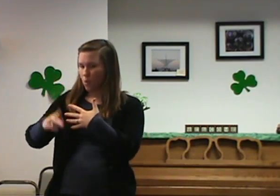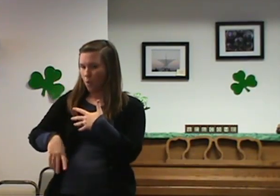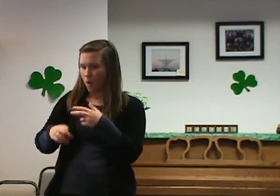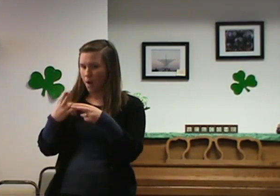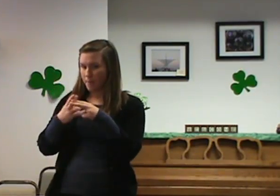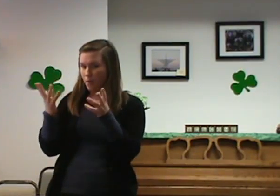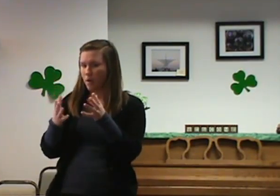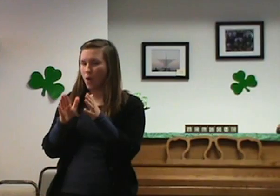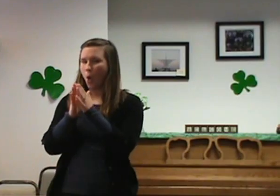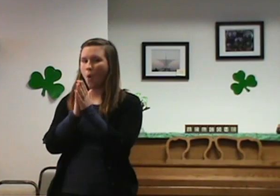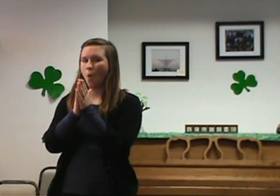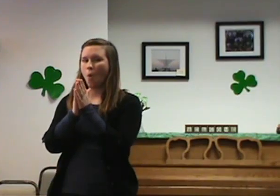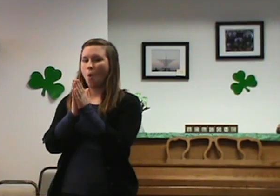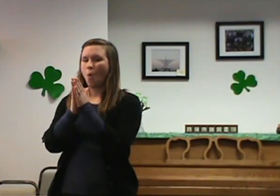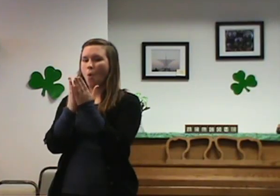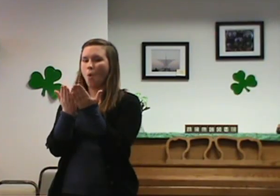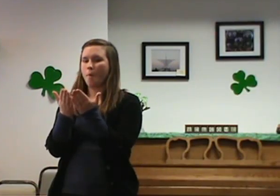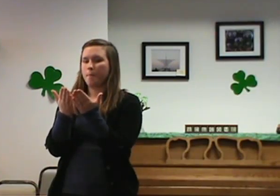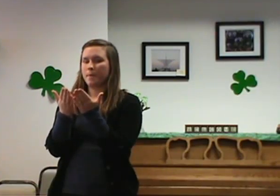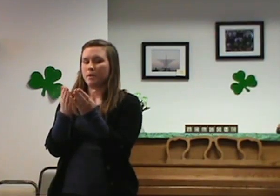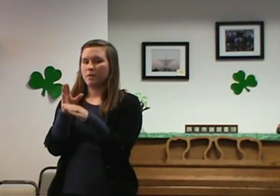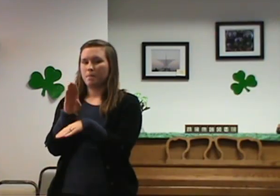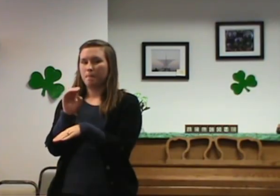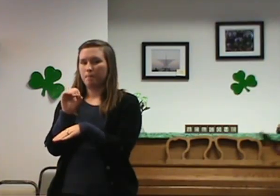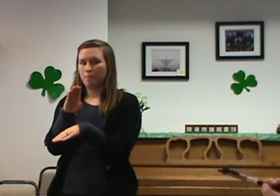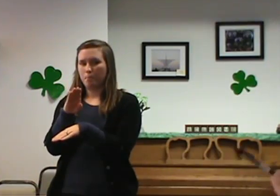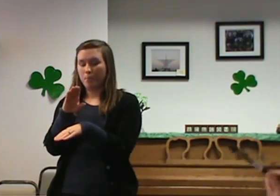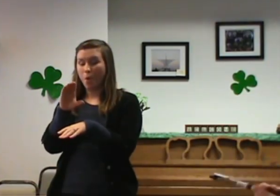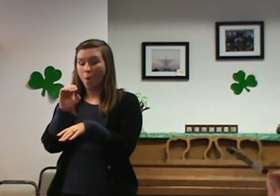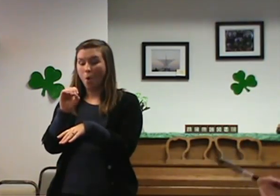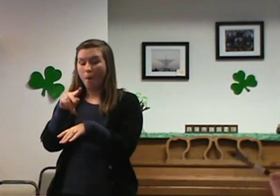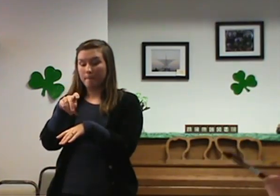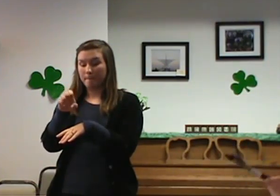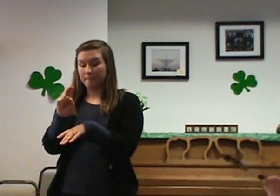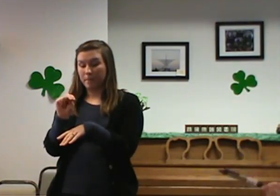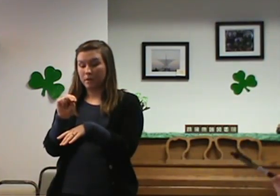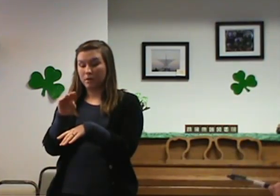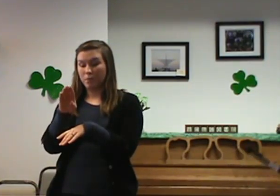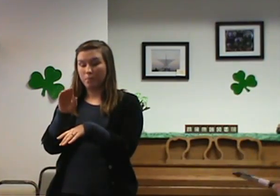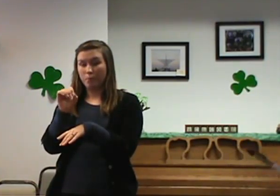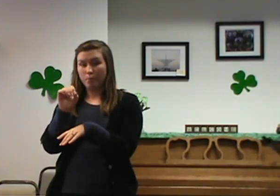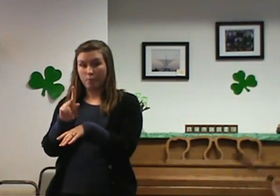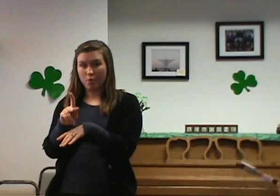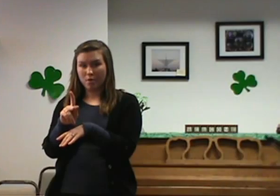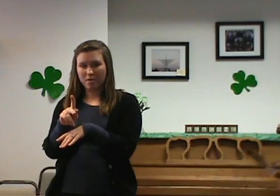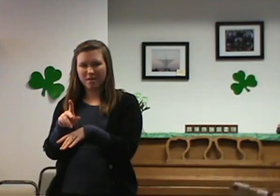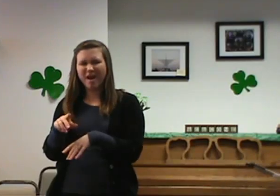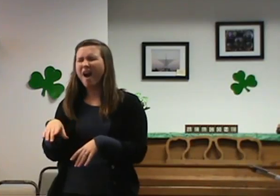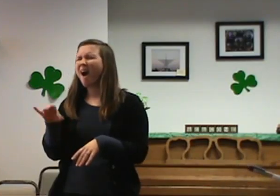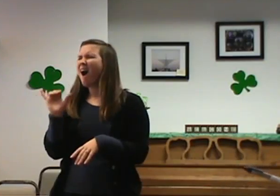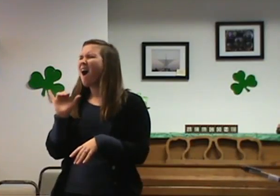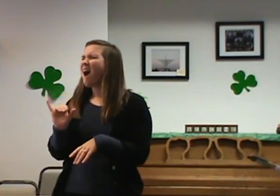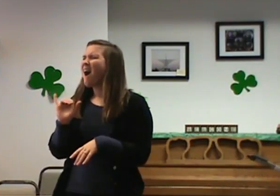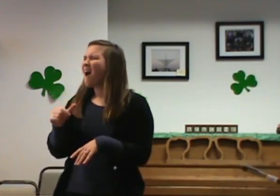is doing this is the Open Book Okay. program. That was what I was doing my search on, was Open Book.